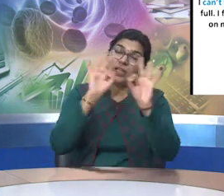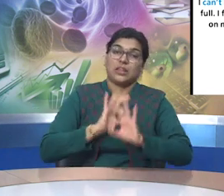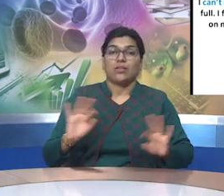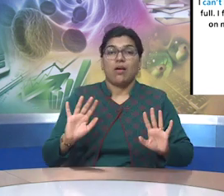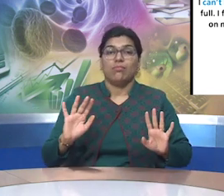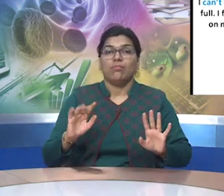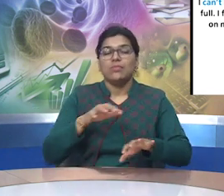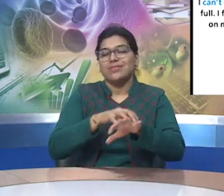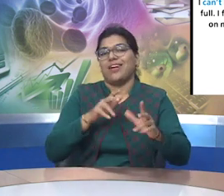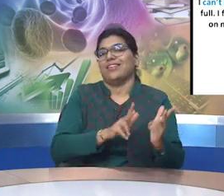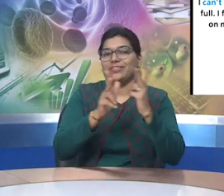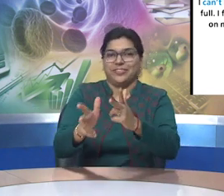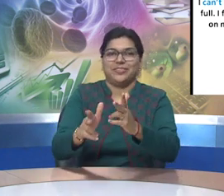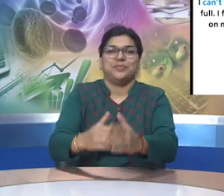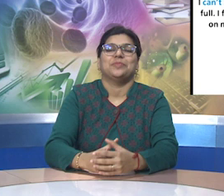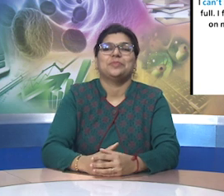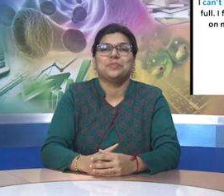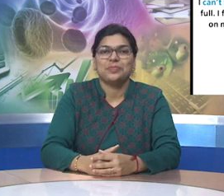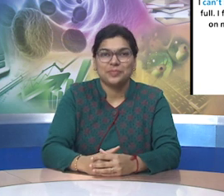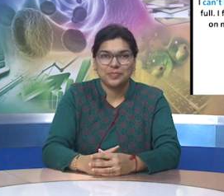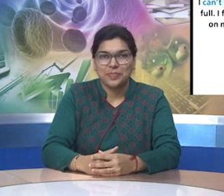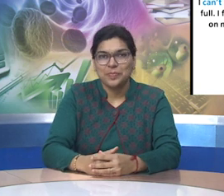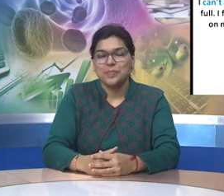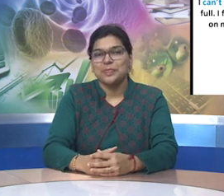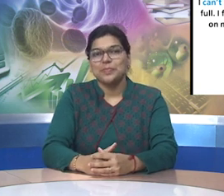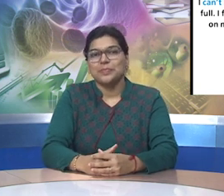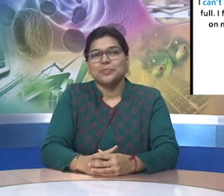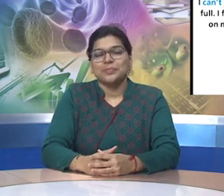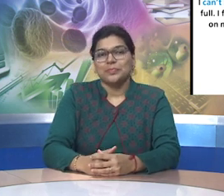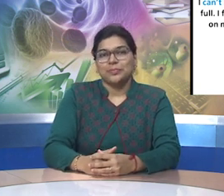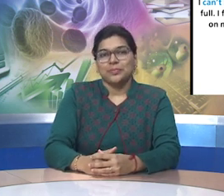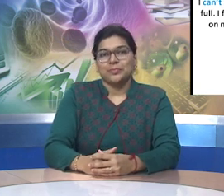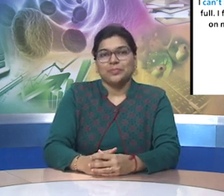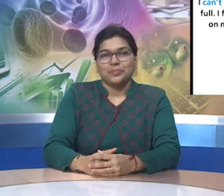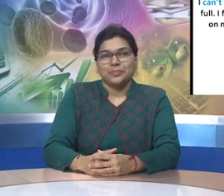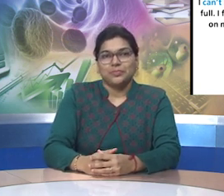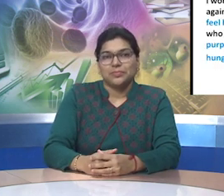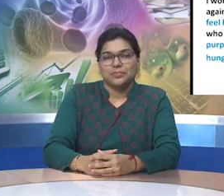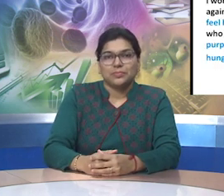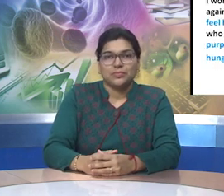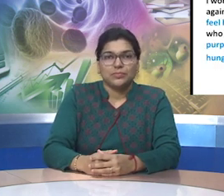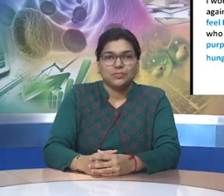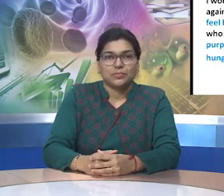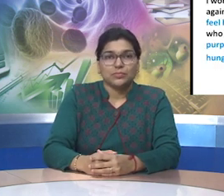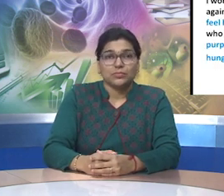full of food on my way. I won't need any food